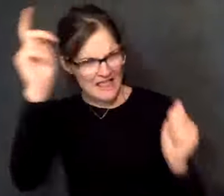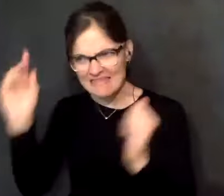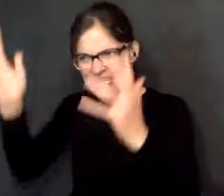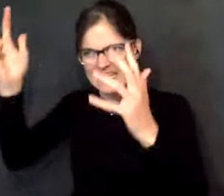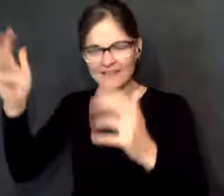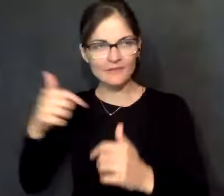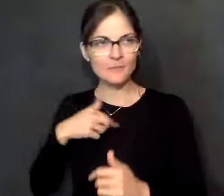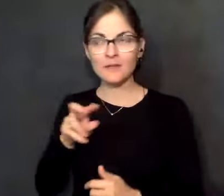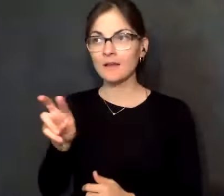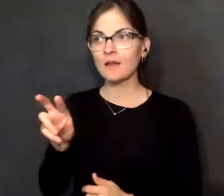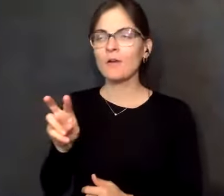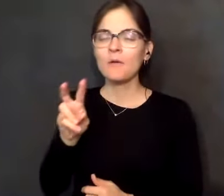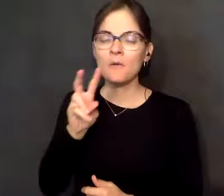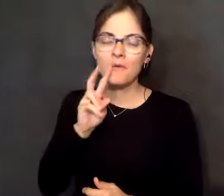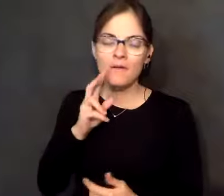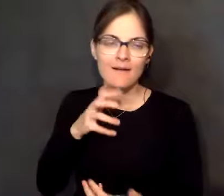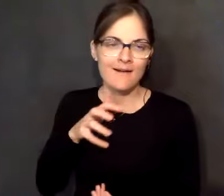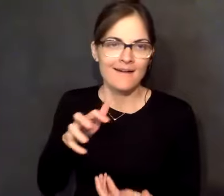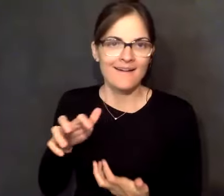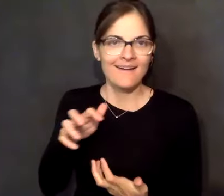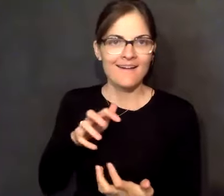so recognizable to me. That's what I used to do.